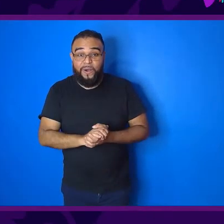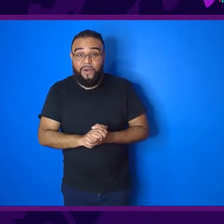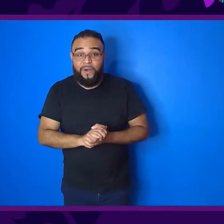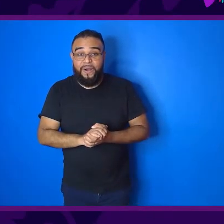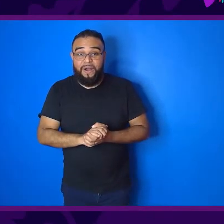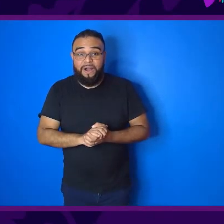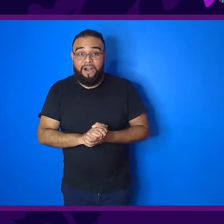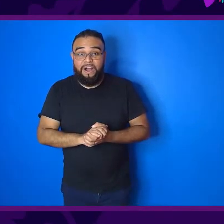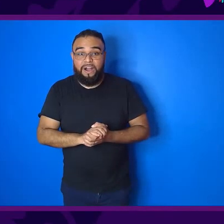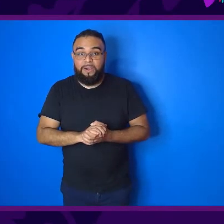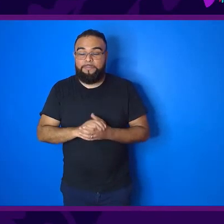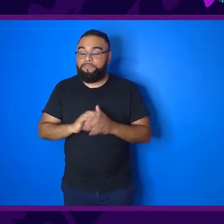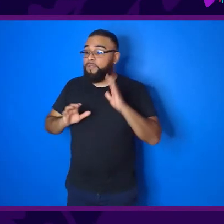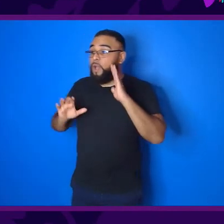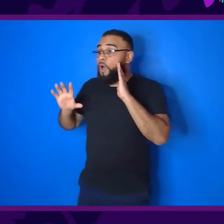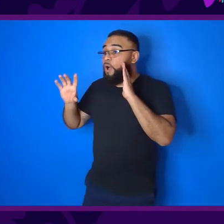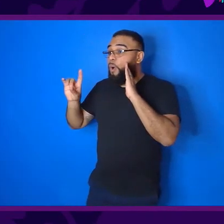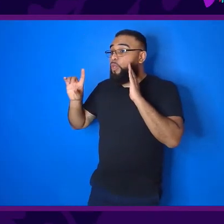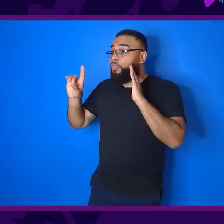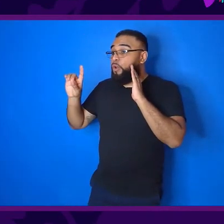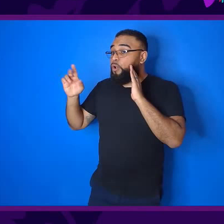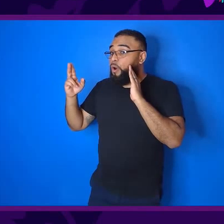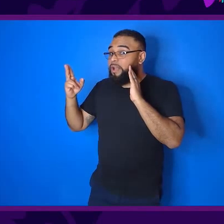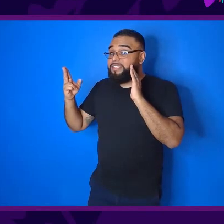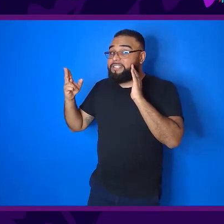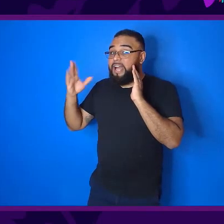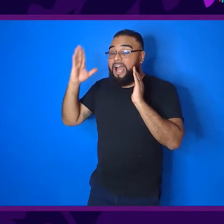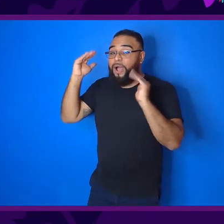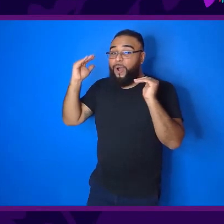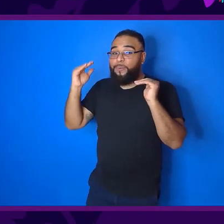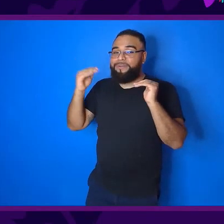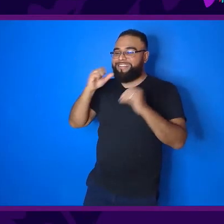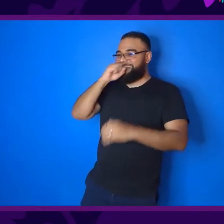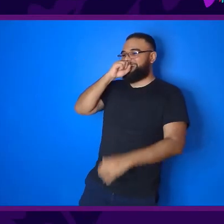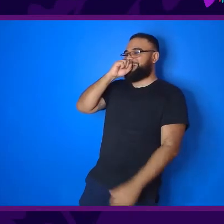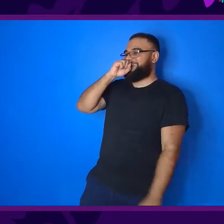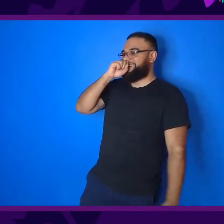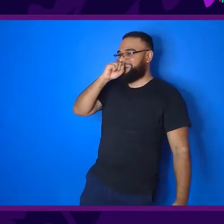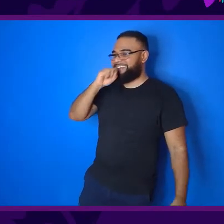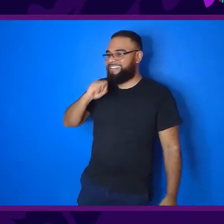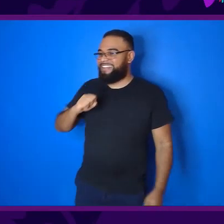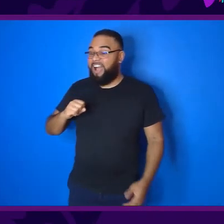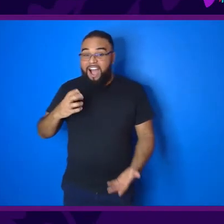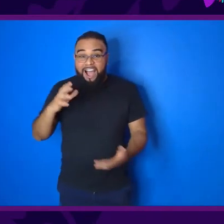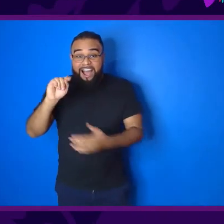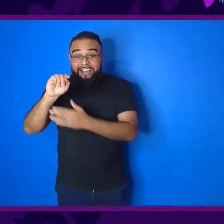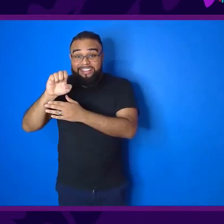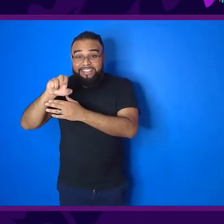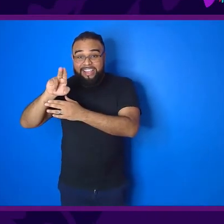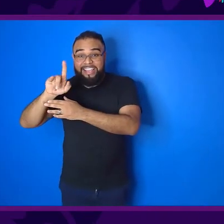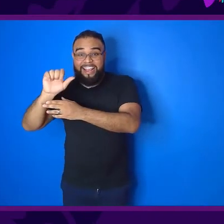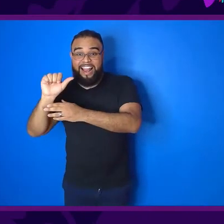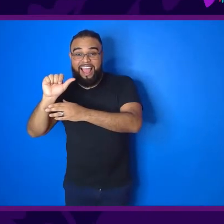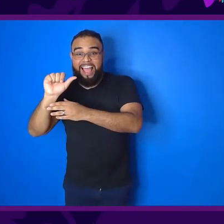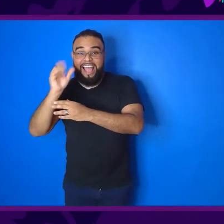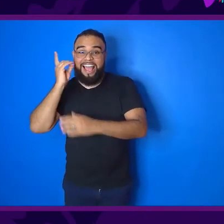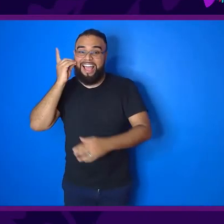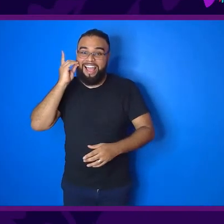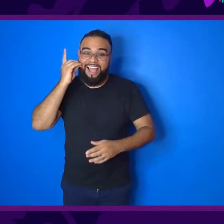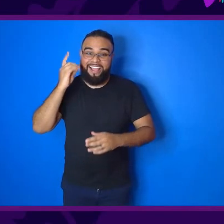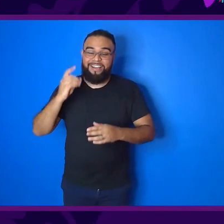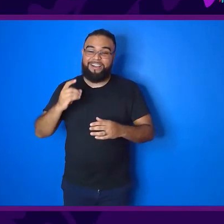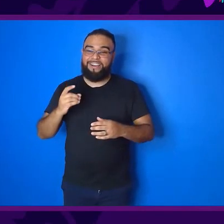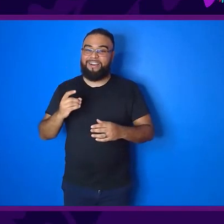Dolores, I hope that gift fits. There you go. Tequila. And I'm going to pour me some here. Wait